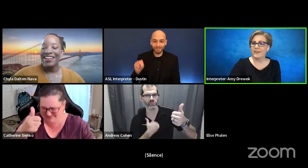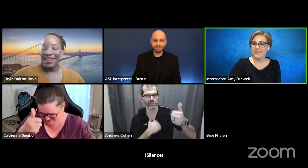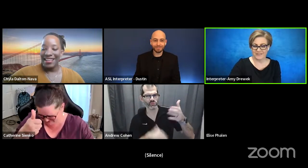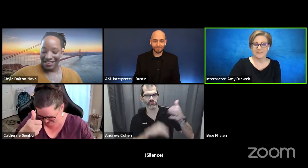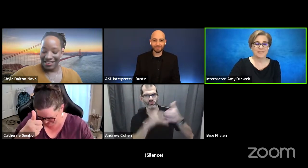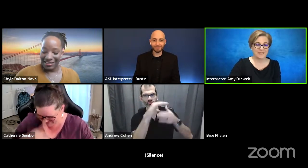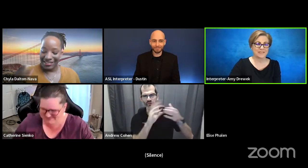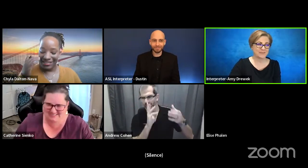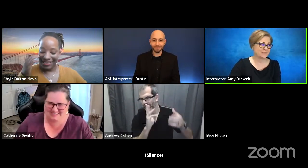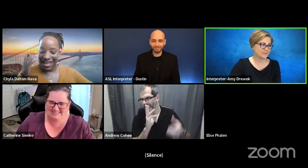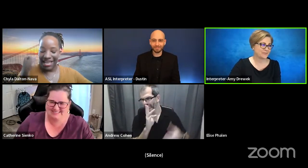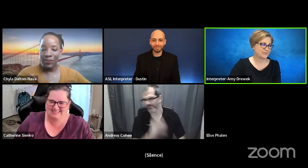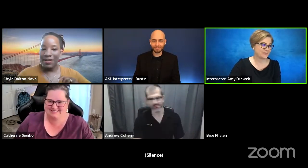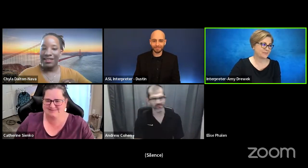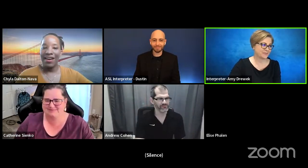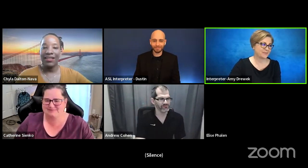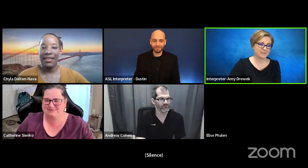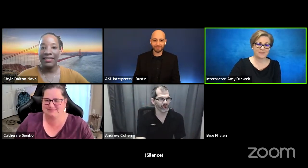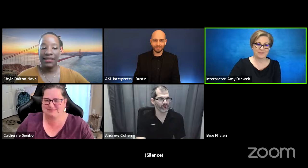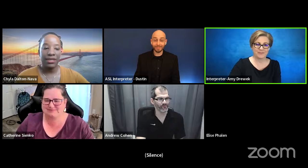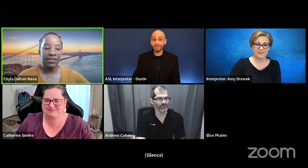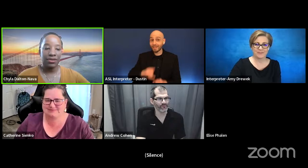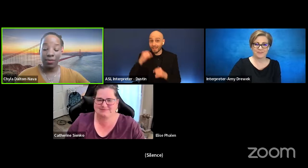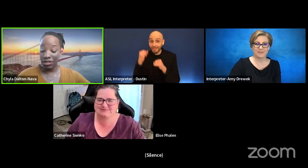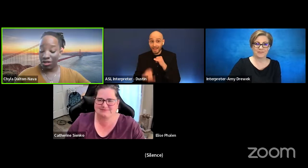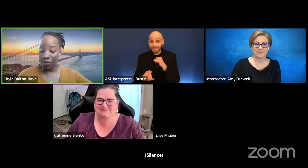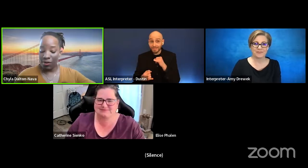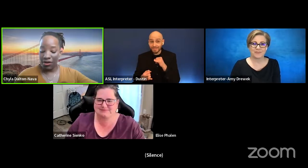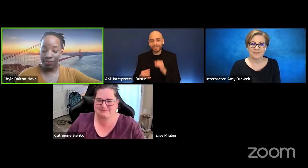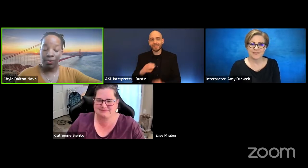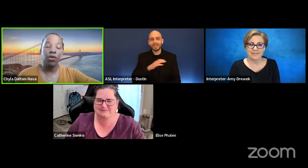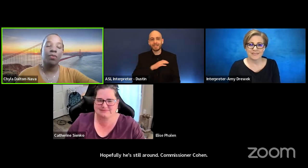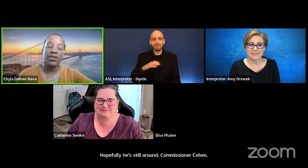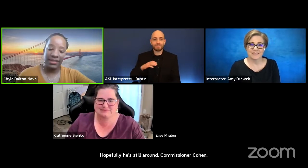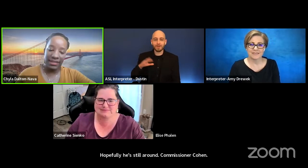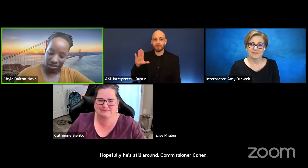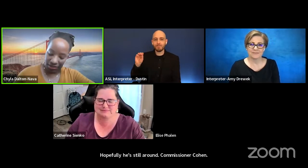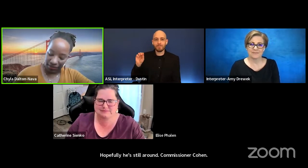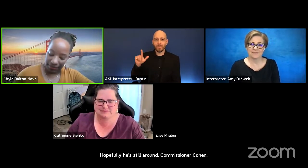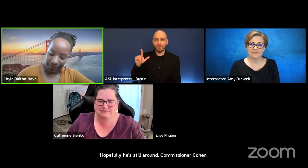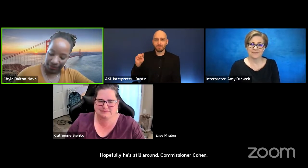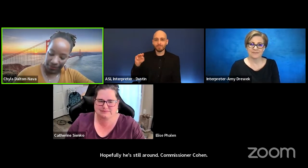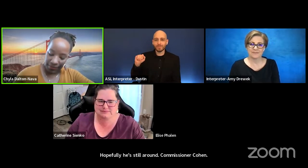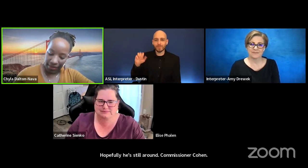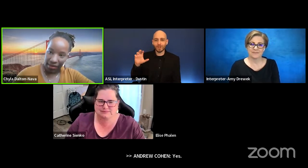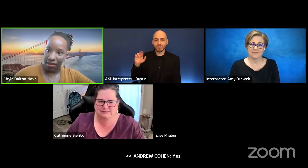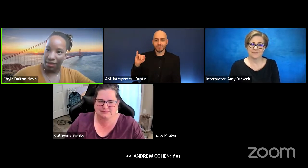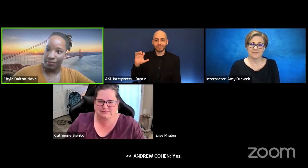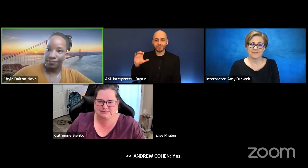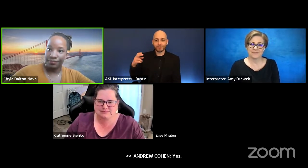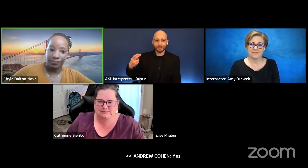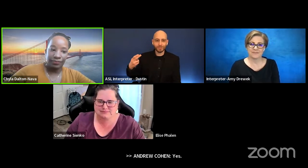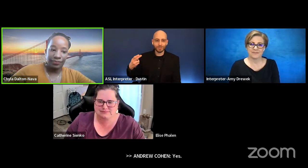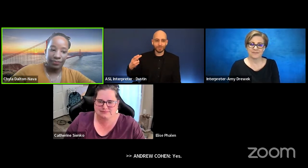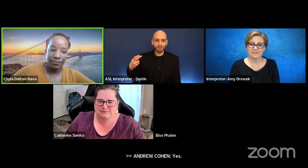Okay. Commissioner And Cohen, are then you here? Last Yes. but not least, Commissioner Bolmarsich.